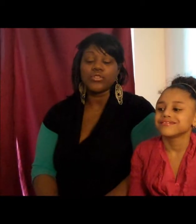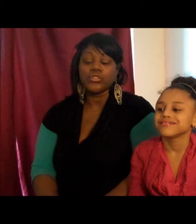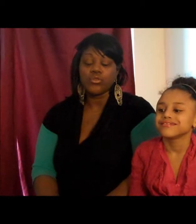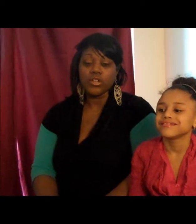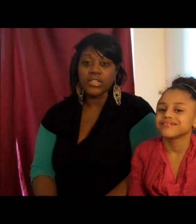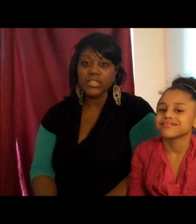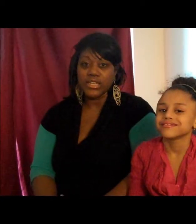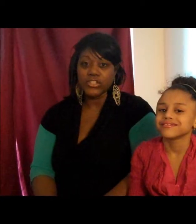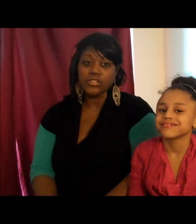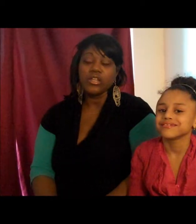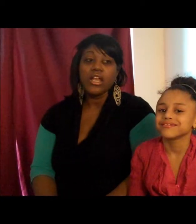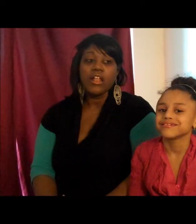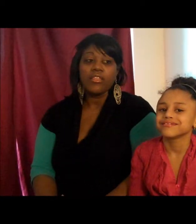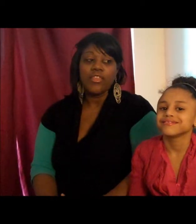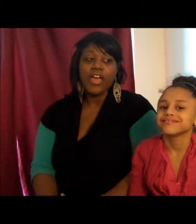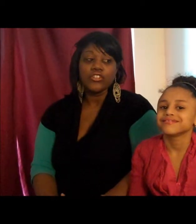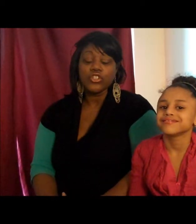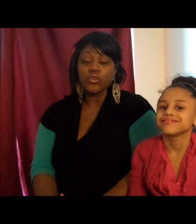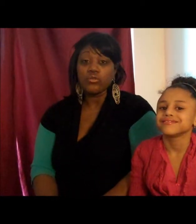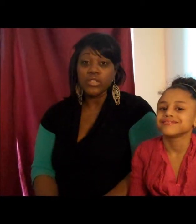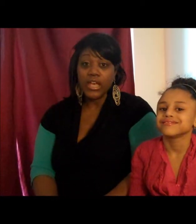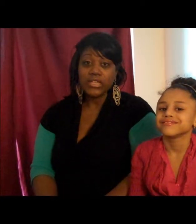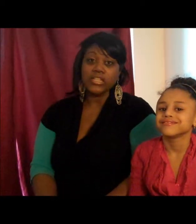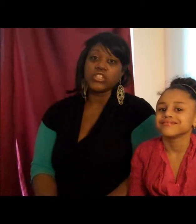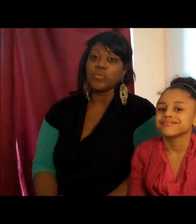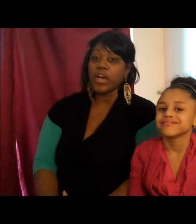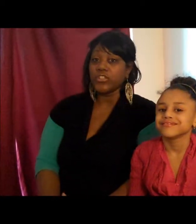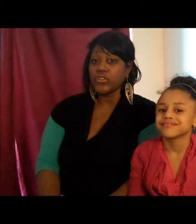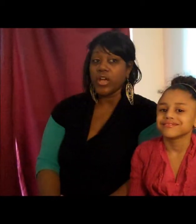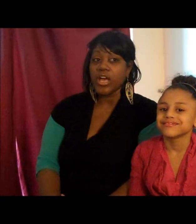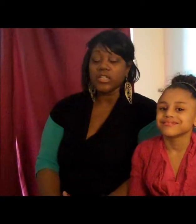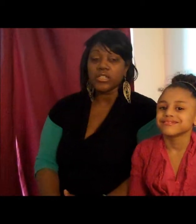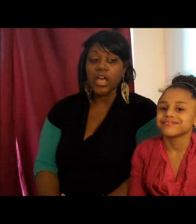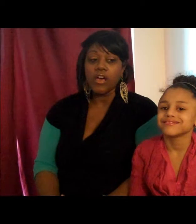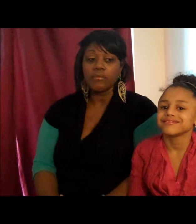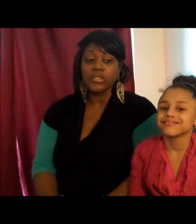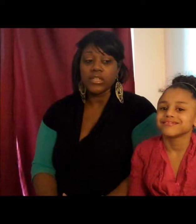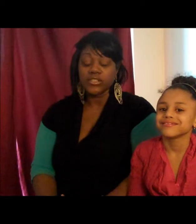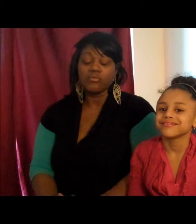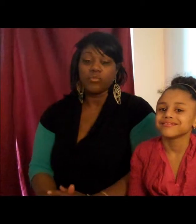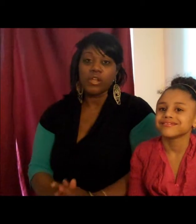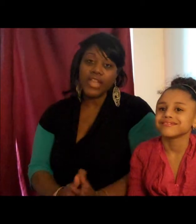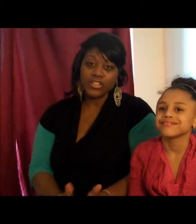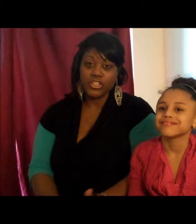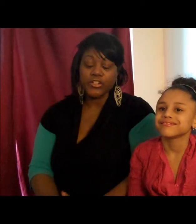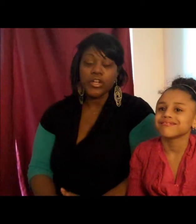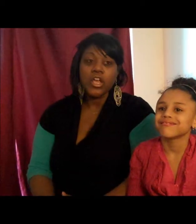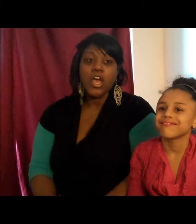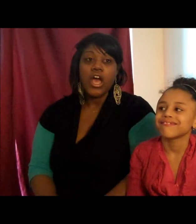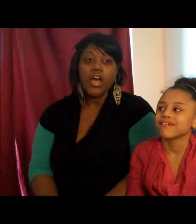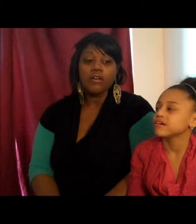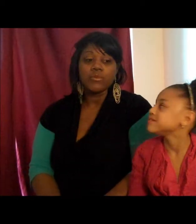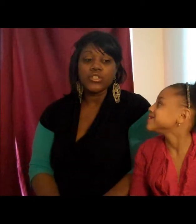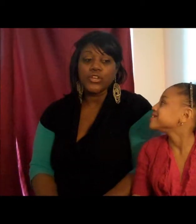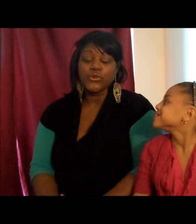to the organization that chose us and sponsored us, this, well, last year. Um, so,